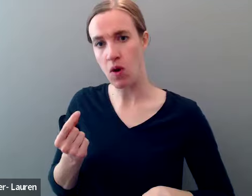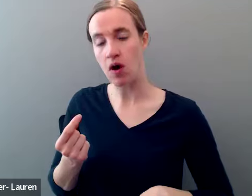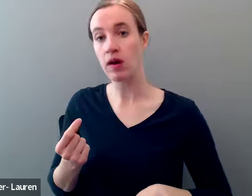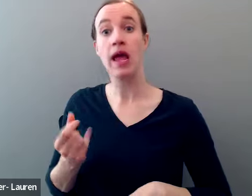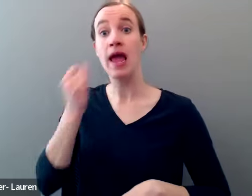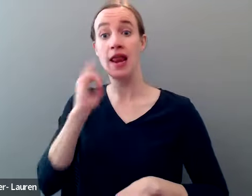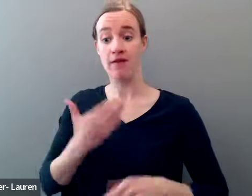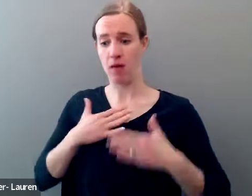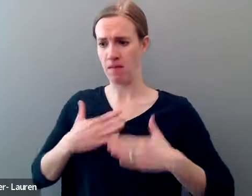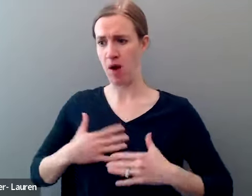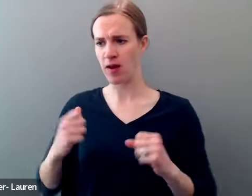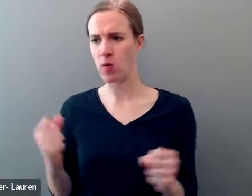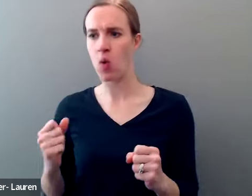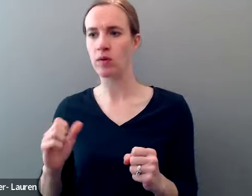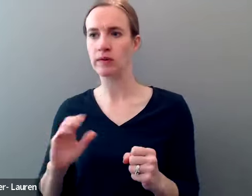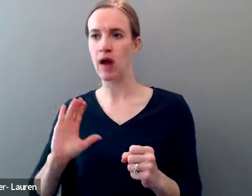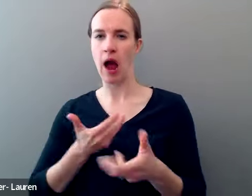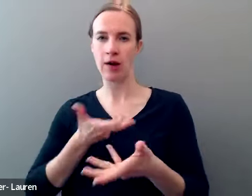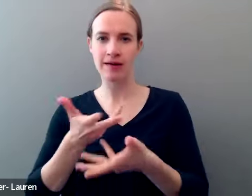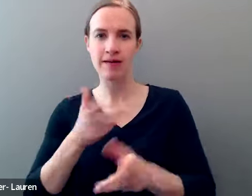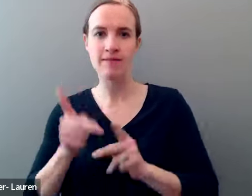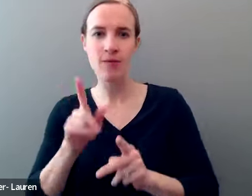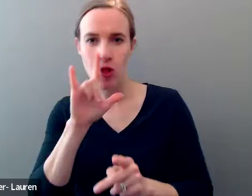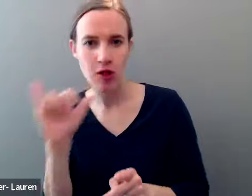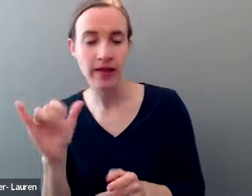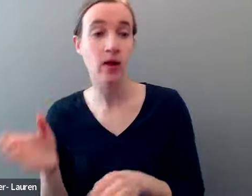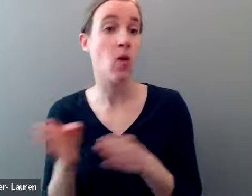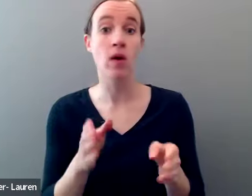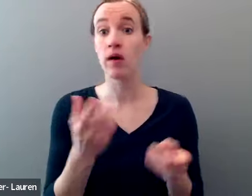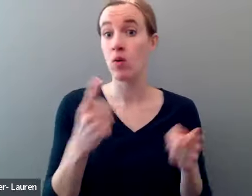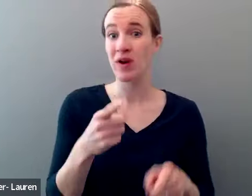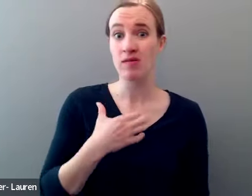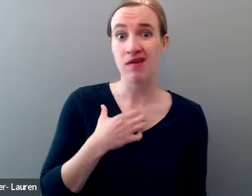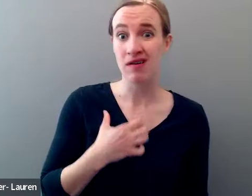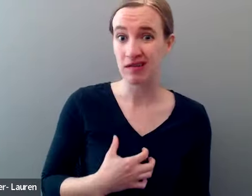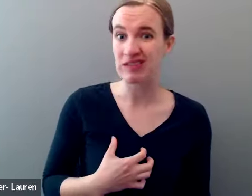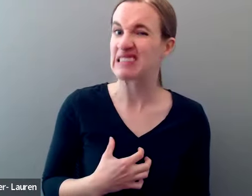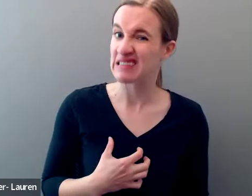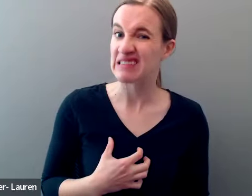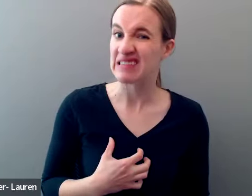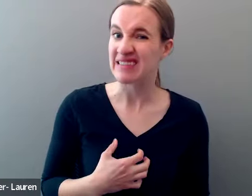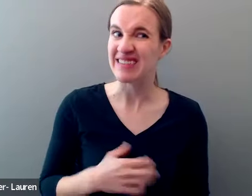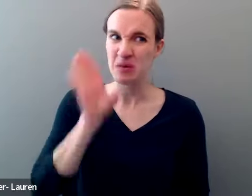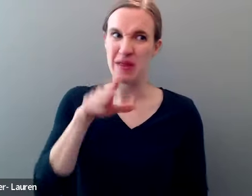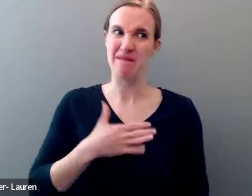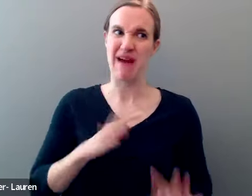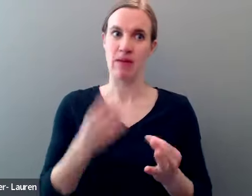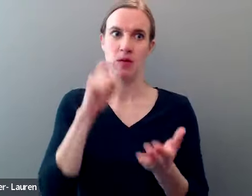cold or hungry. Oh boy, don't ask my family about that one. When you're hangry is a term I'm sure people have